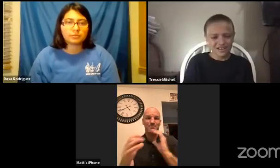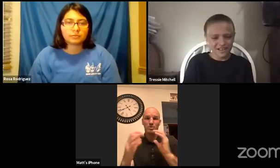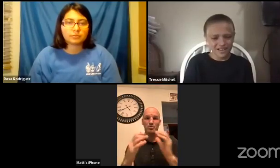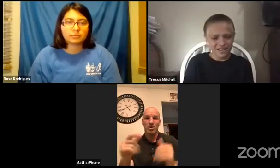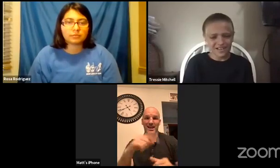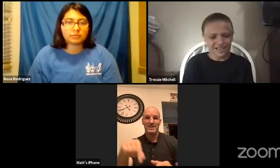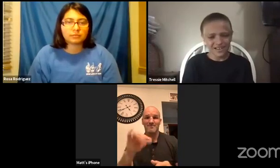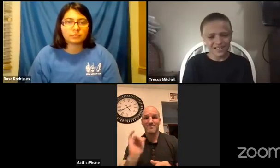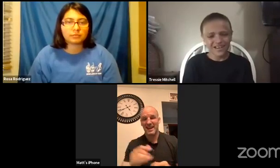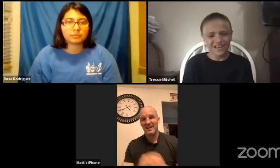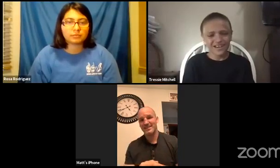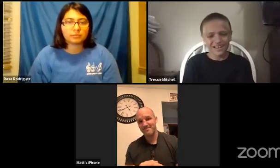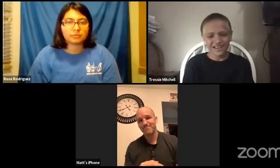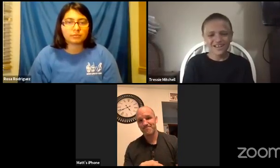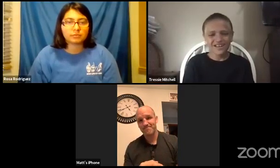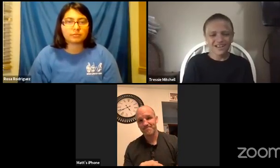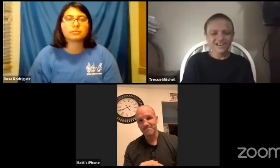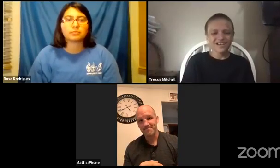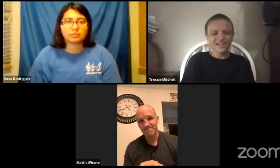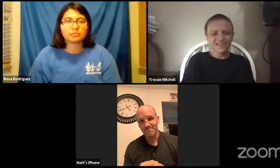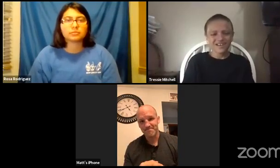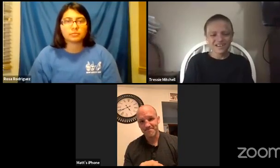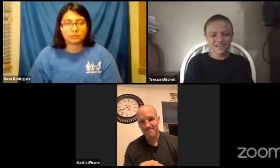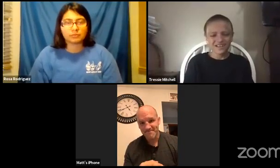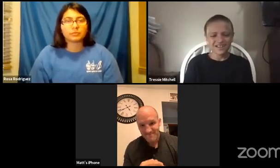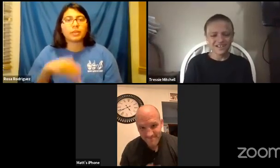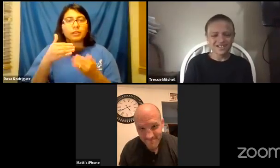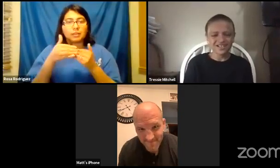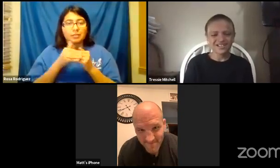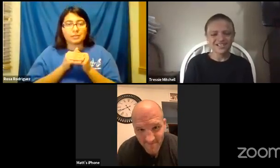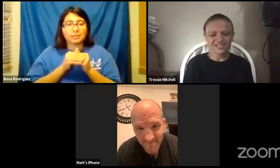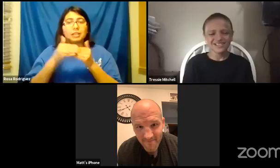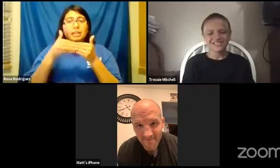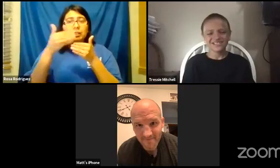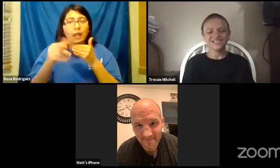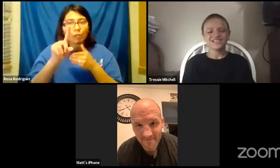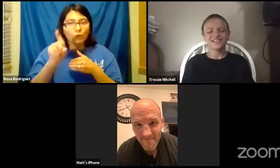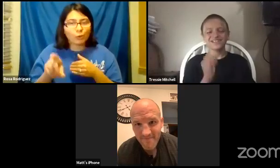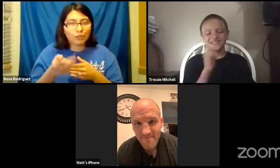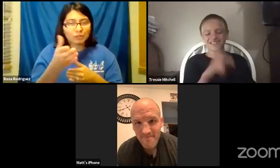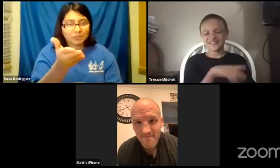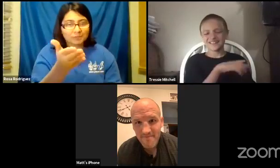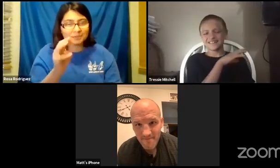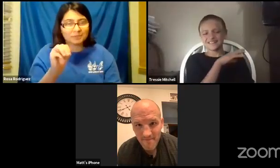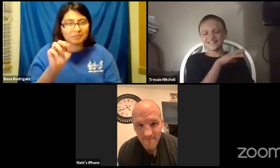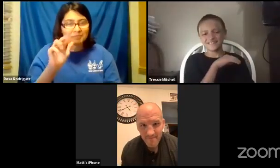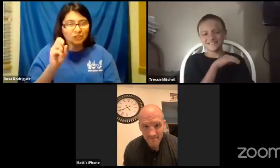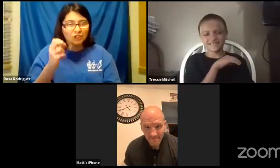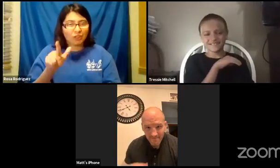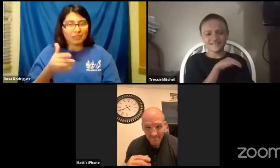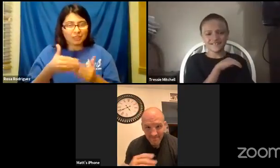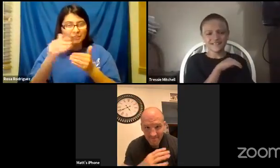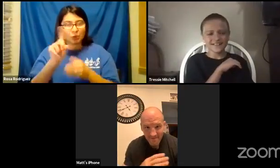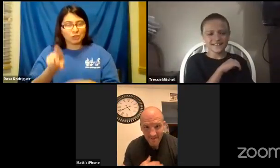Understandably, I was behind because of communication. So that was the communication barrier in school.